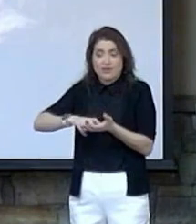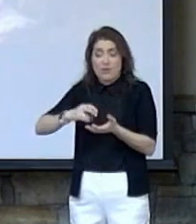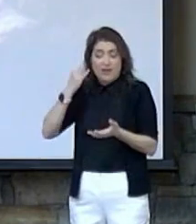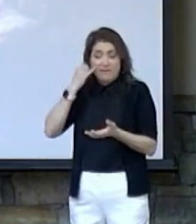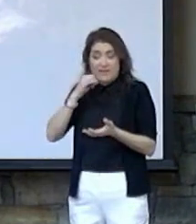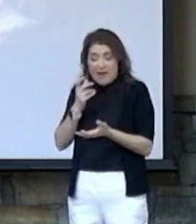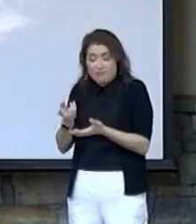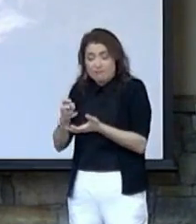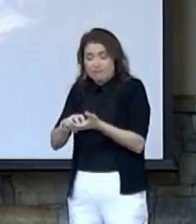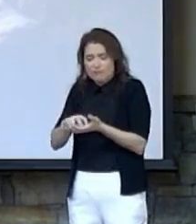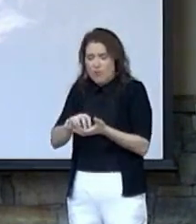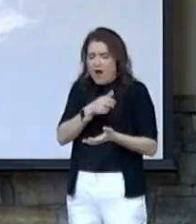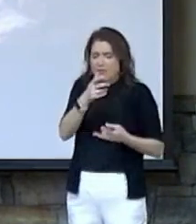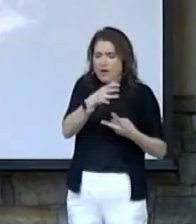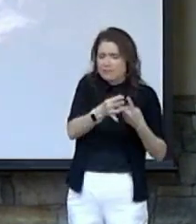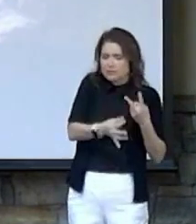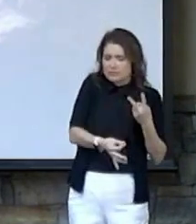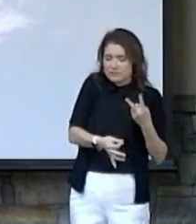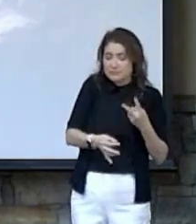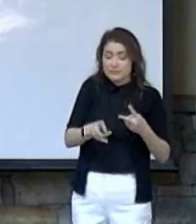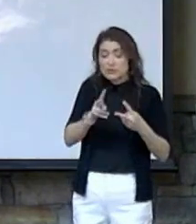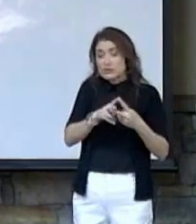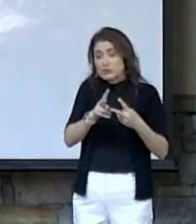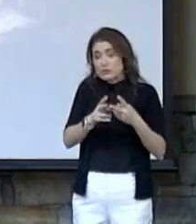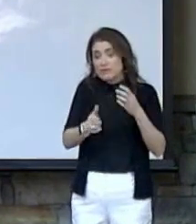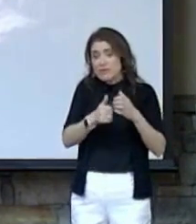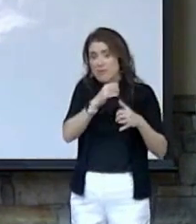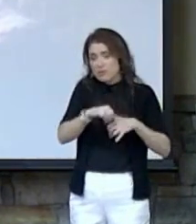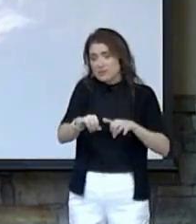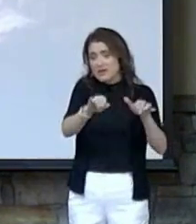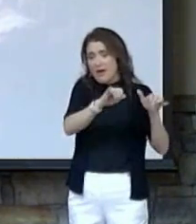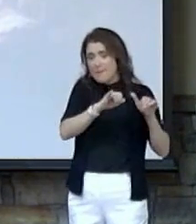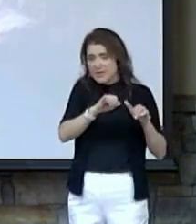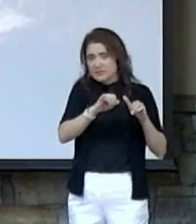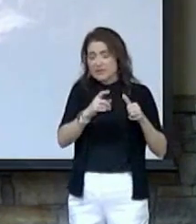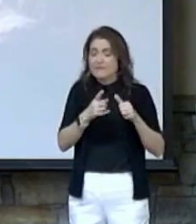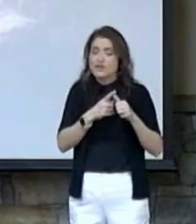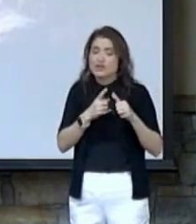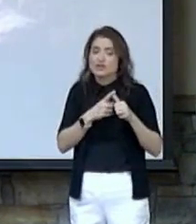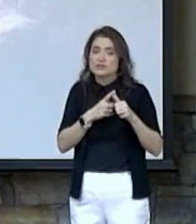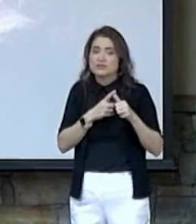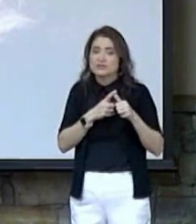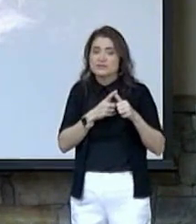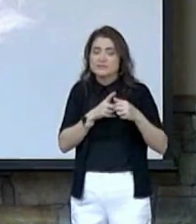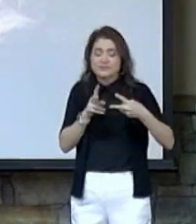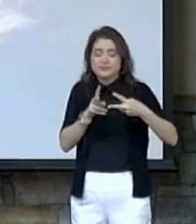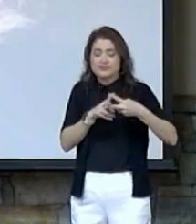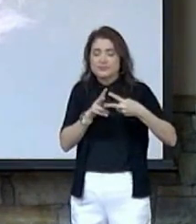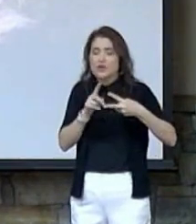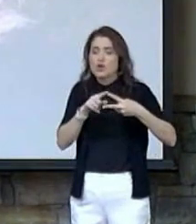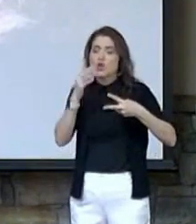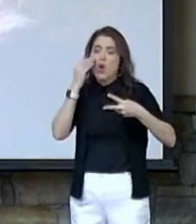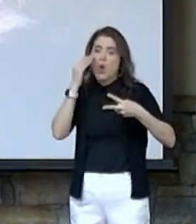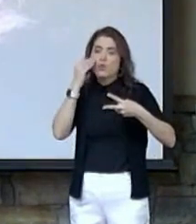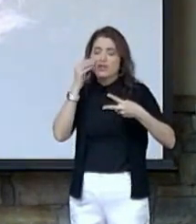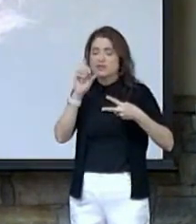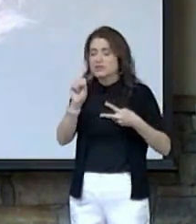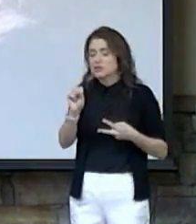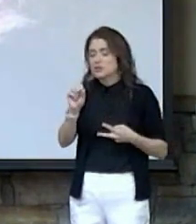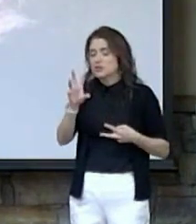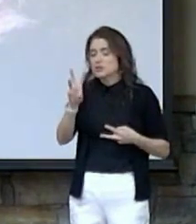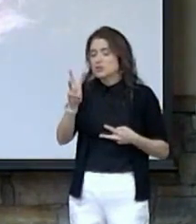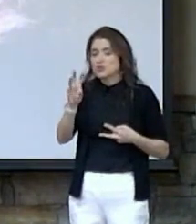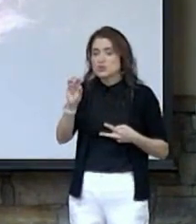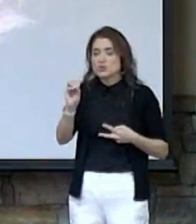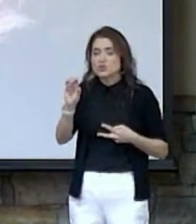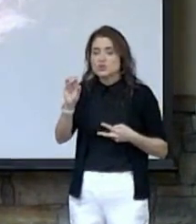of the most common that are oftenly referred to. The first one is this. It's what's known as the swoon theory, and it's